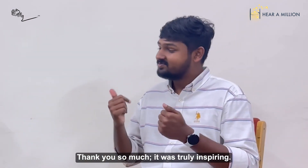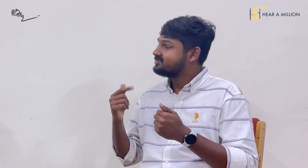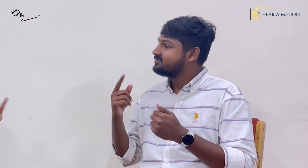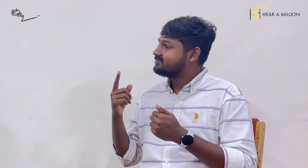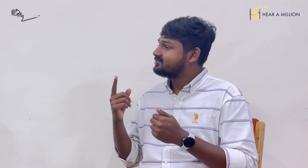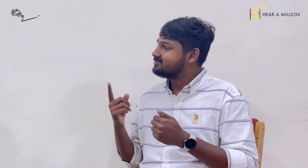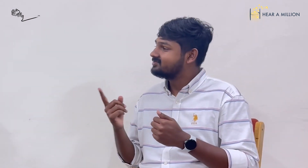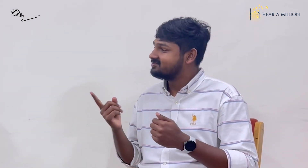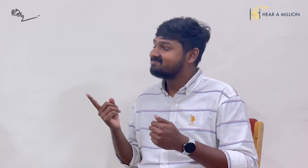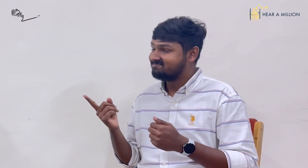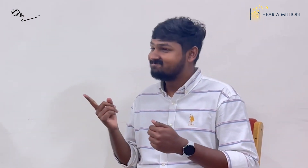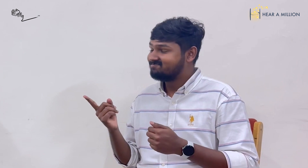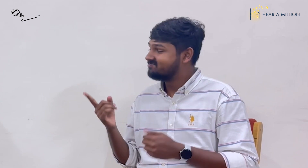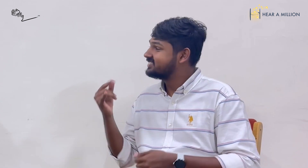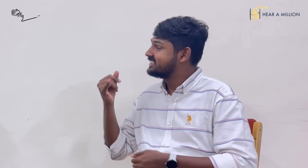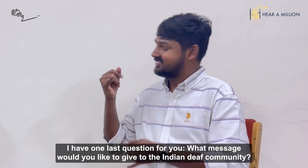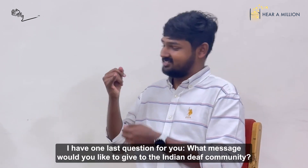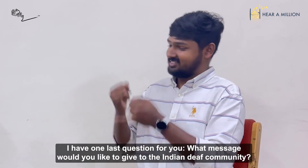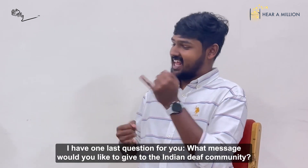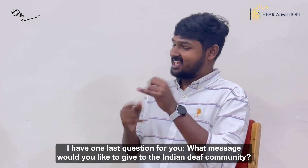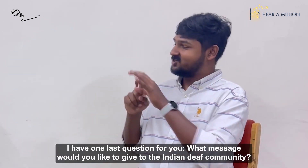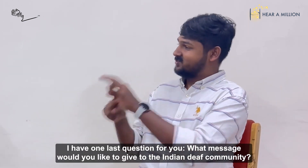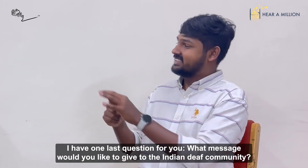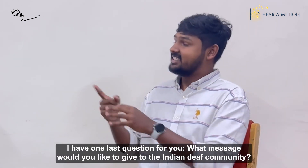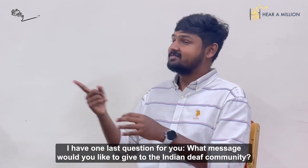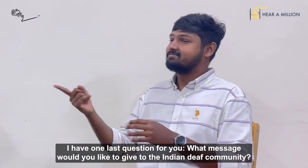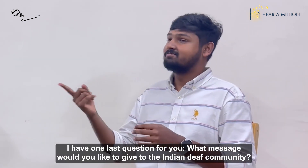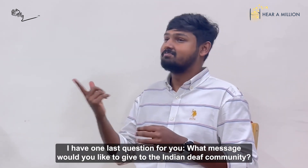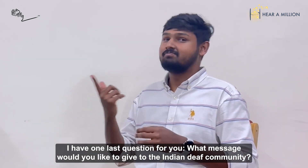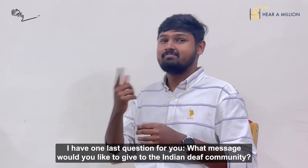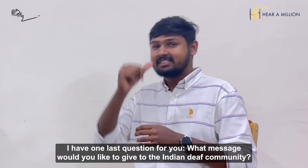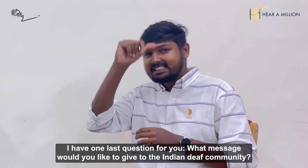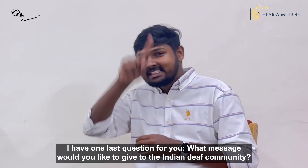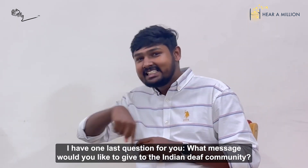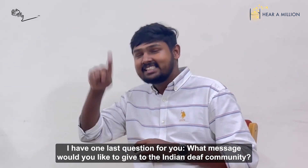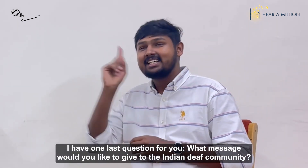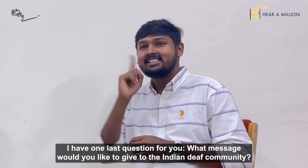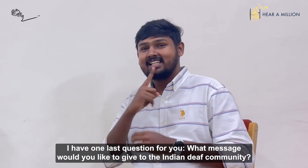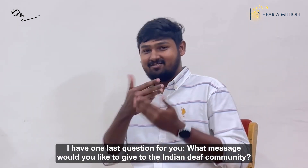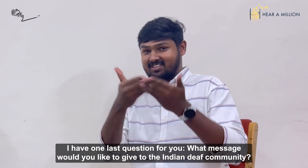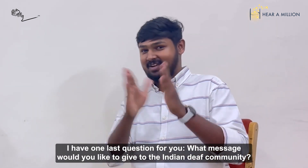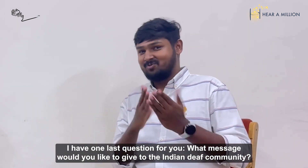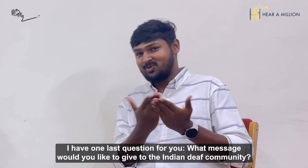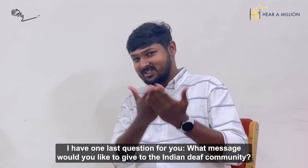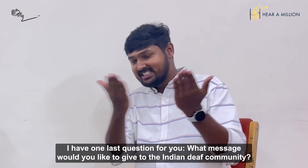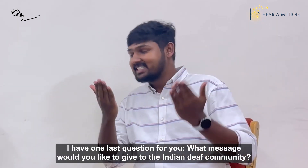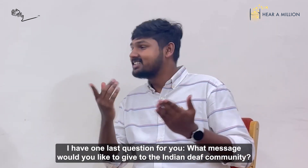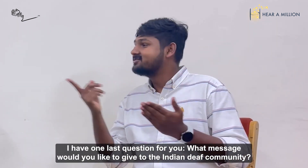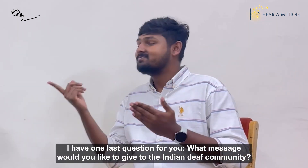truly inspiring. I have one last question for you. What message would you like to give to the Indian deaf